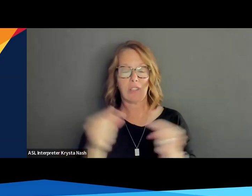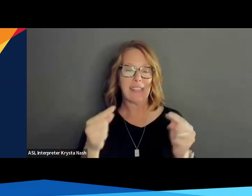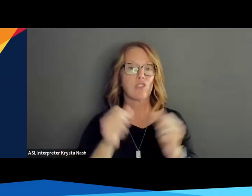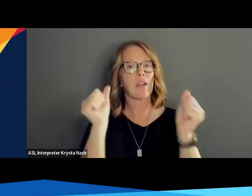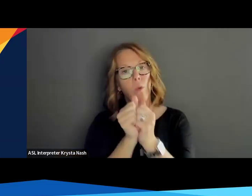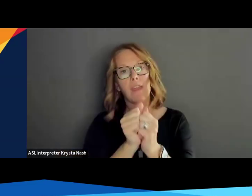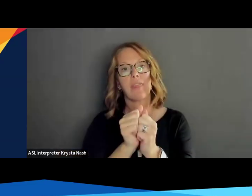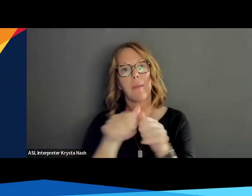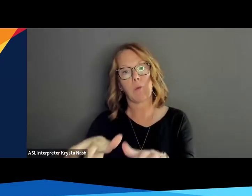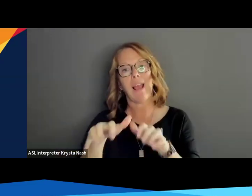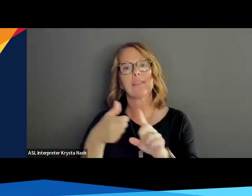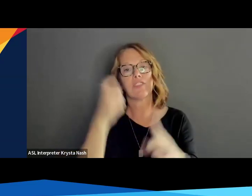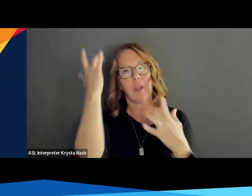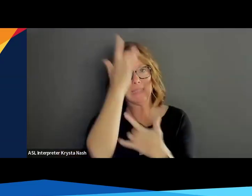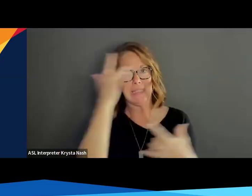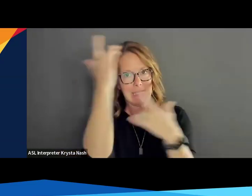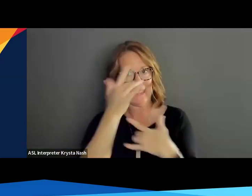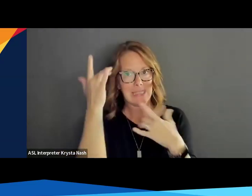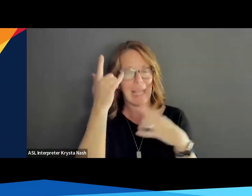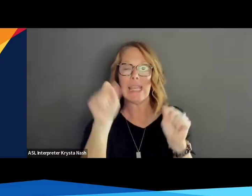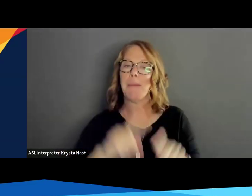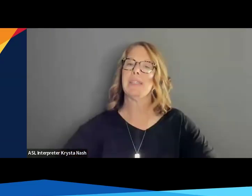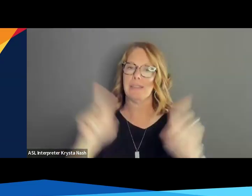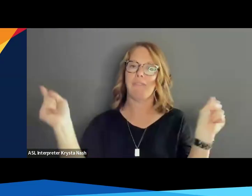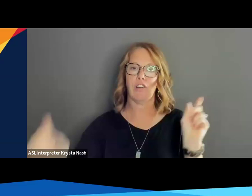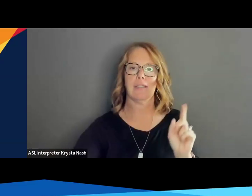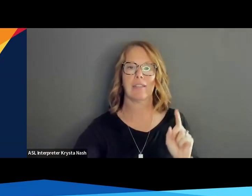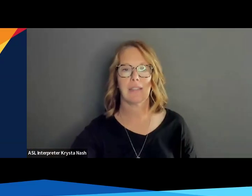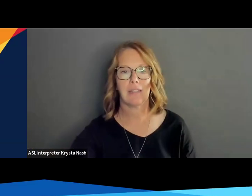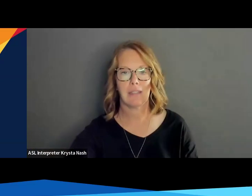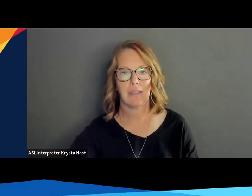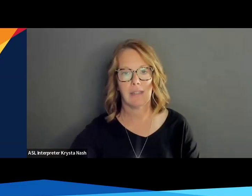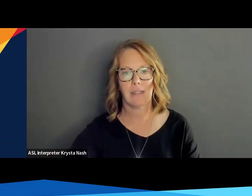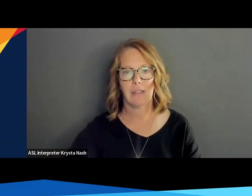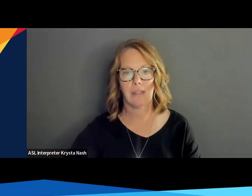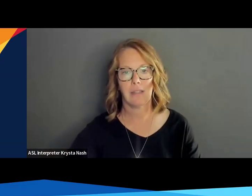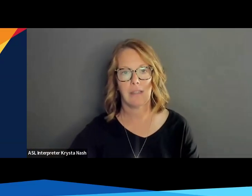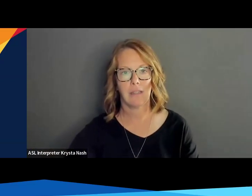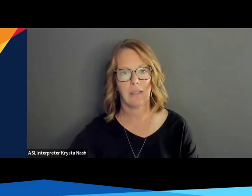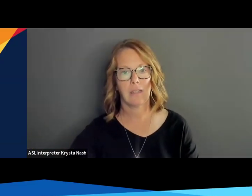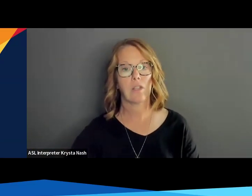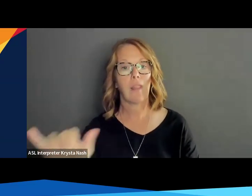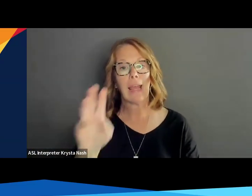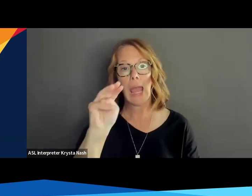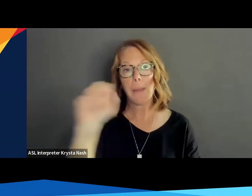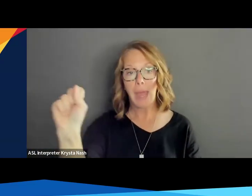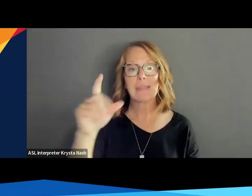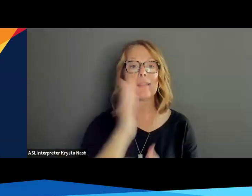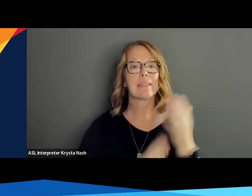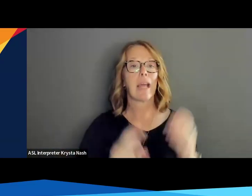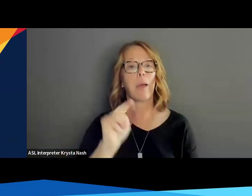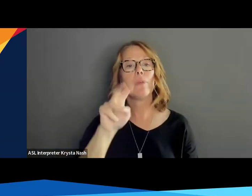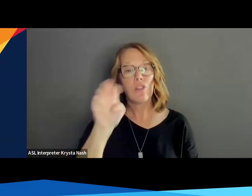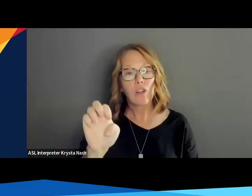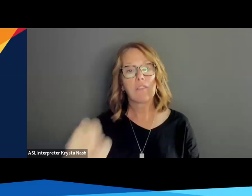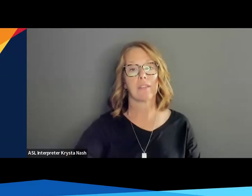paralysis from disease, it can be completely different. So, for instance, like with MS, you might have some nerves that are paralyzed, say